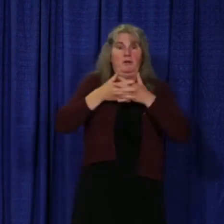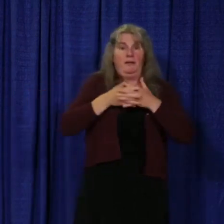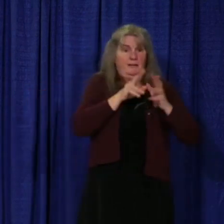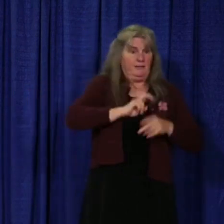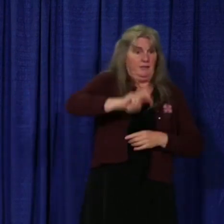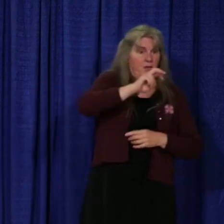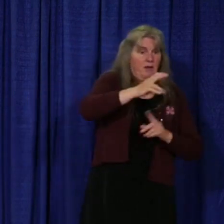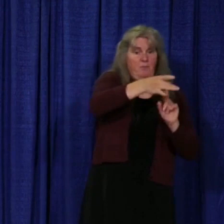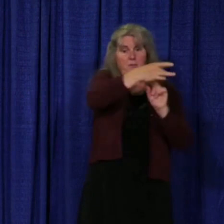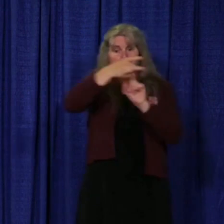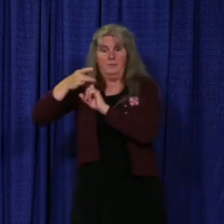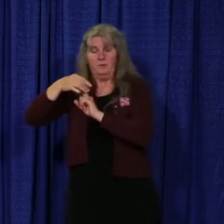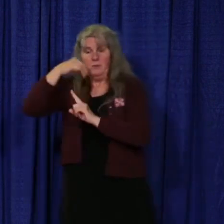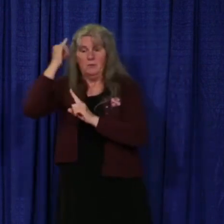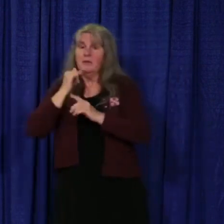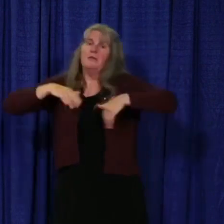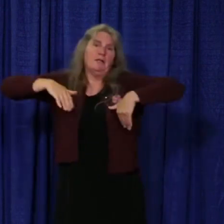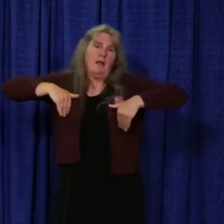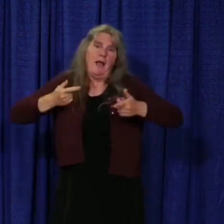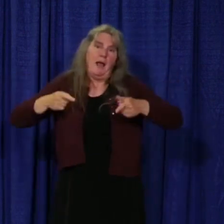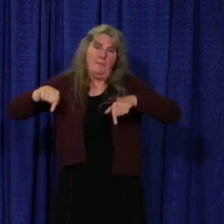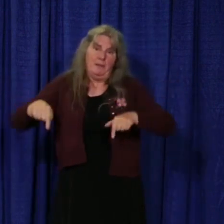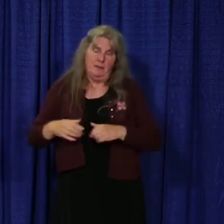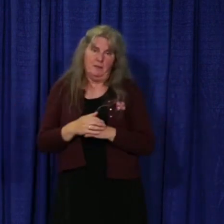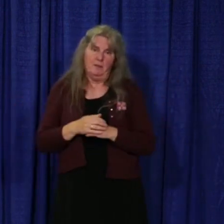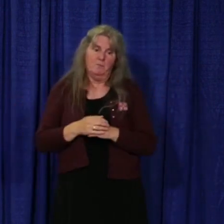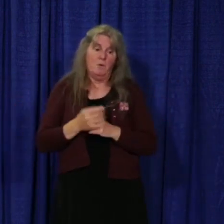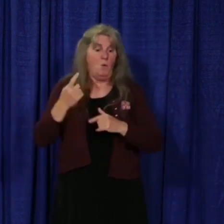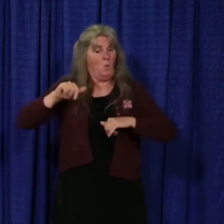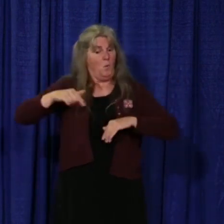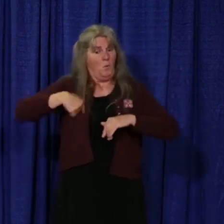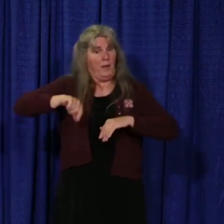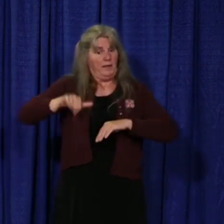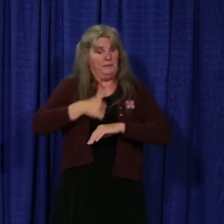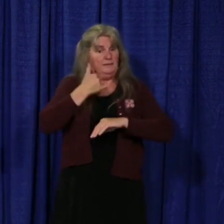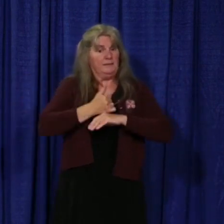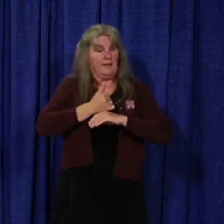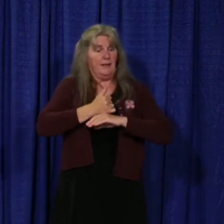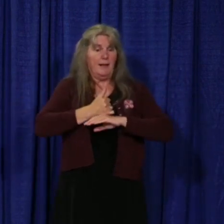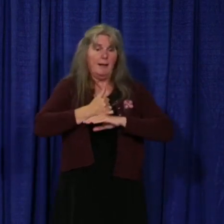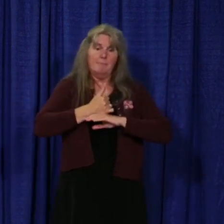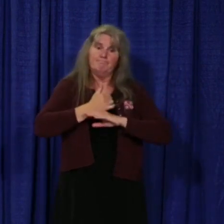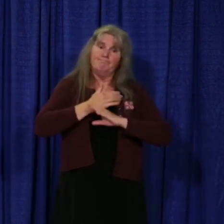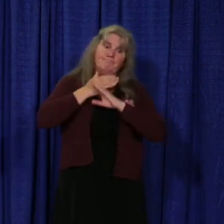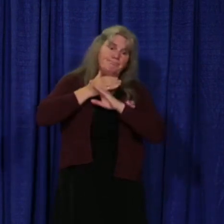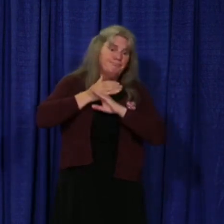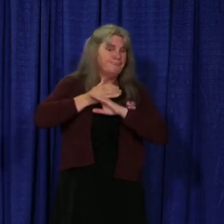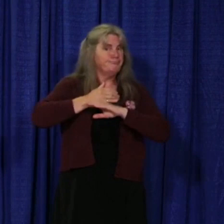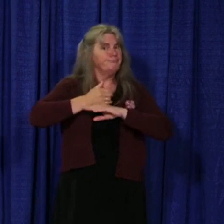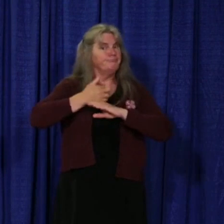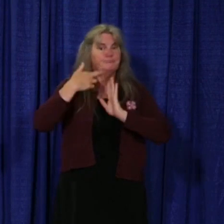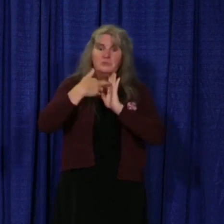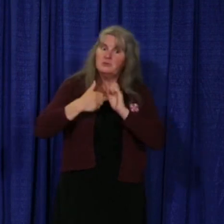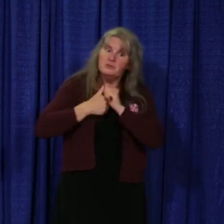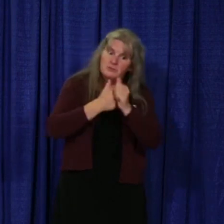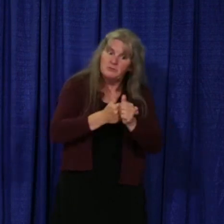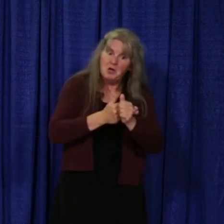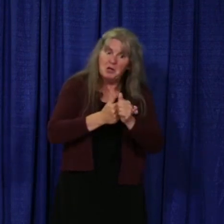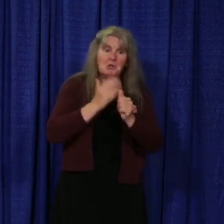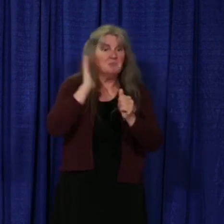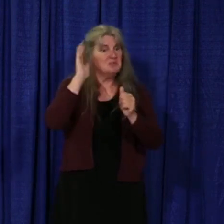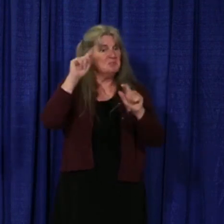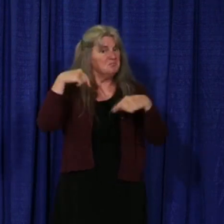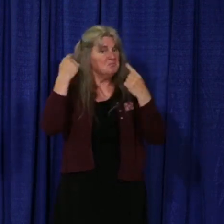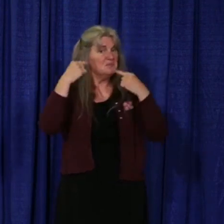So the provisions that are put in place, the diligence of Yukoners, whether it be business owners or not, has been proven to be effective